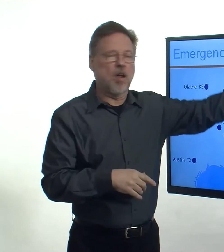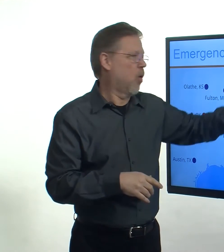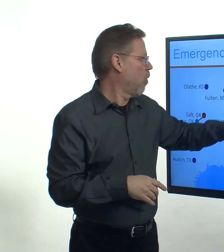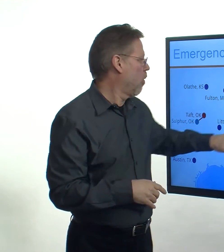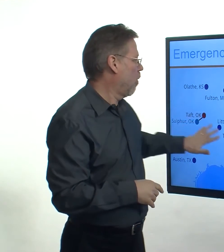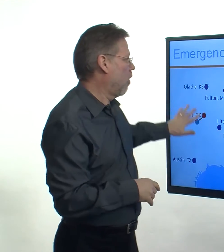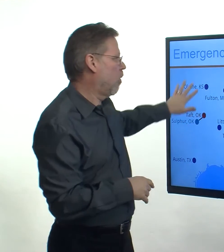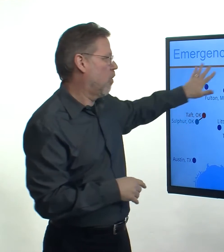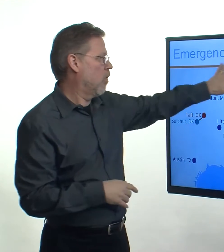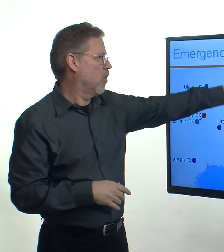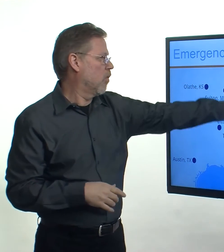the Southeast.